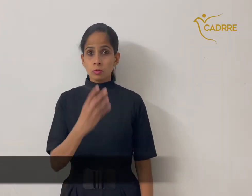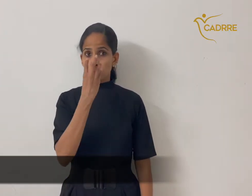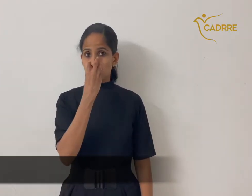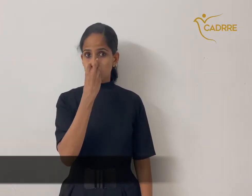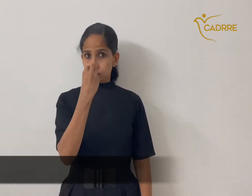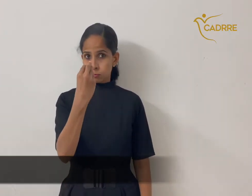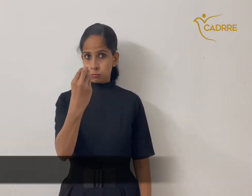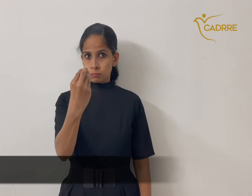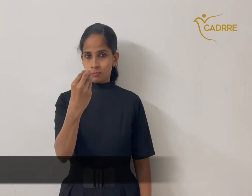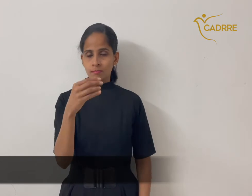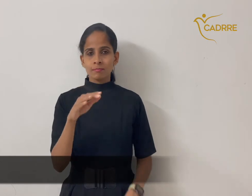Fox.